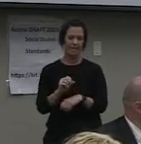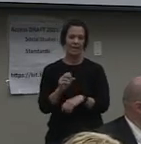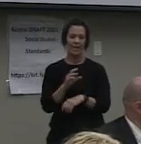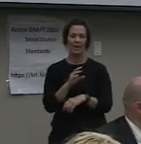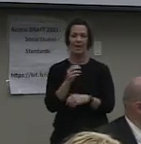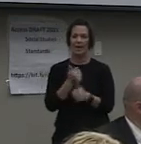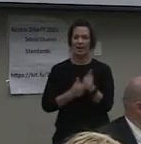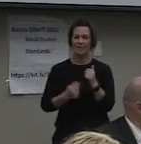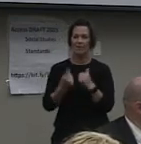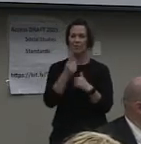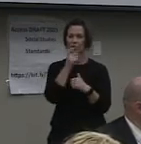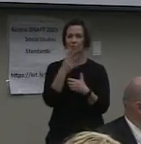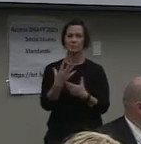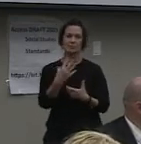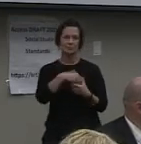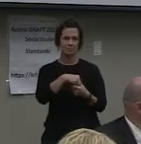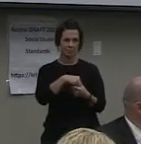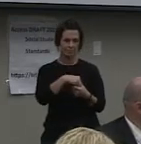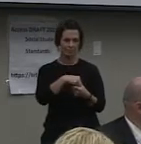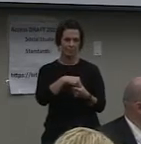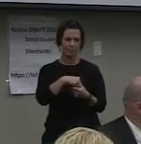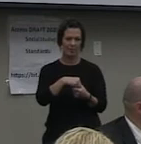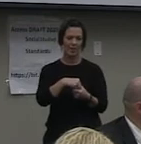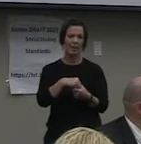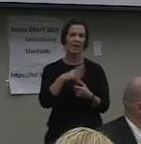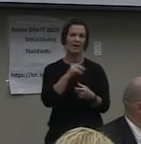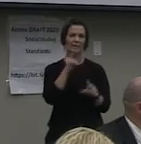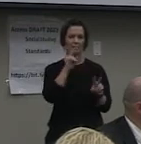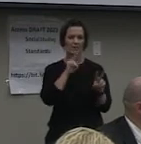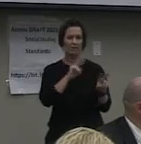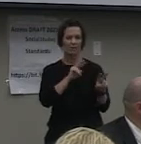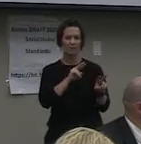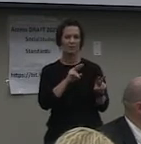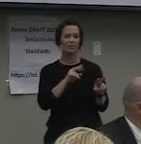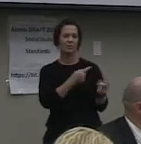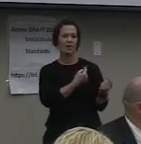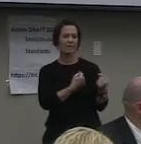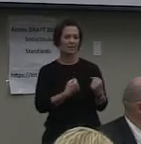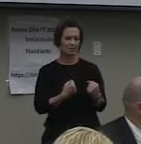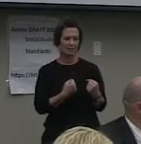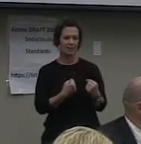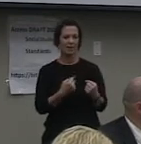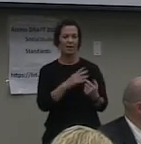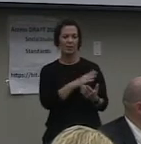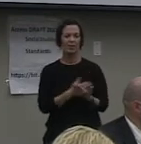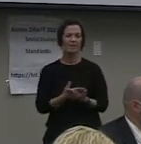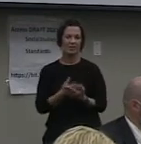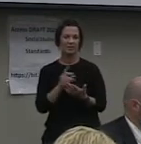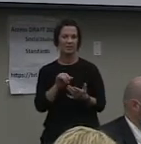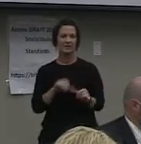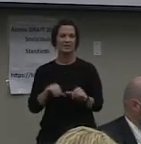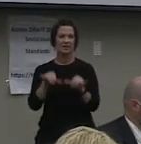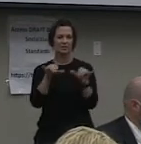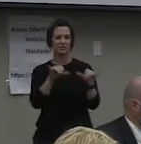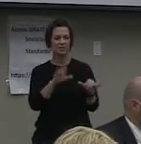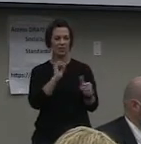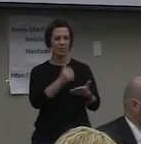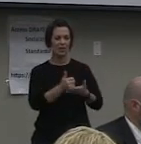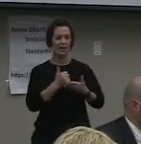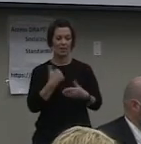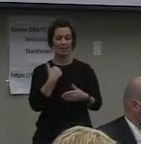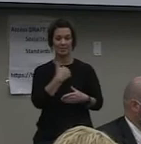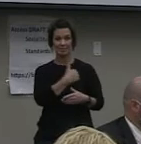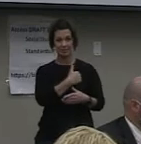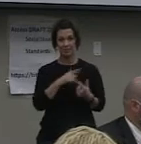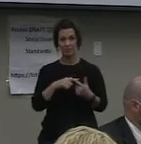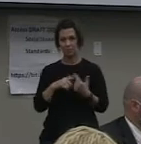stakeholders that have been participating in the steering committee and look forward to you coming and arriving at standards that are really going to help us move our students